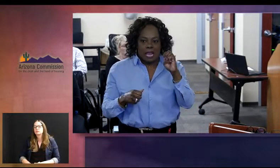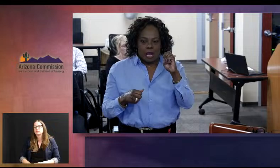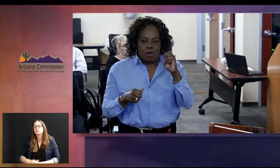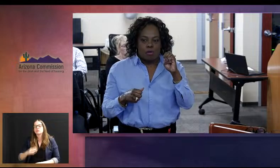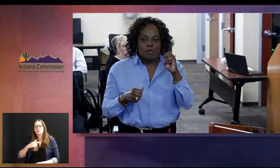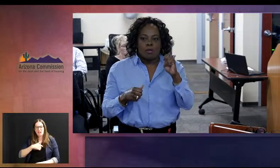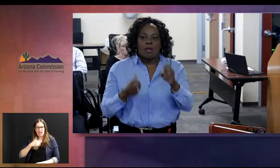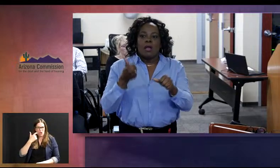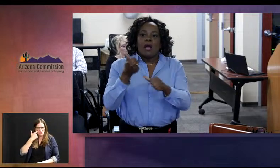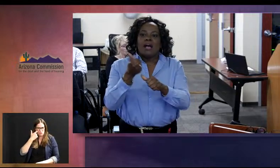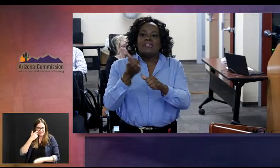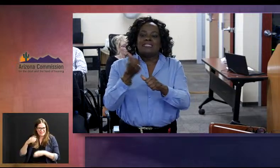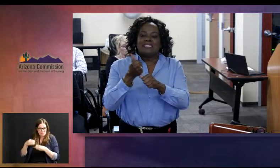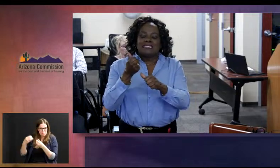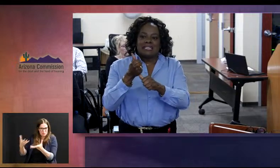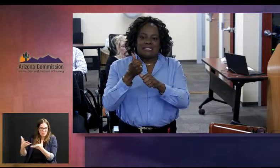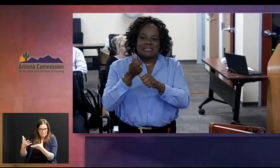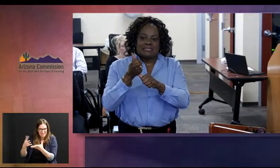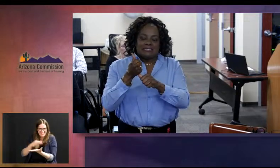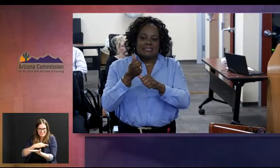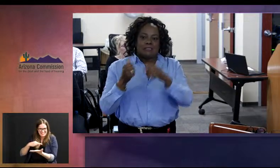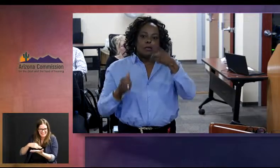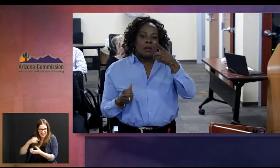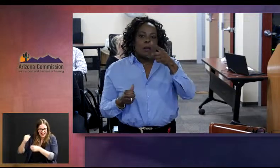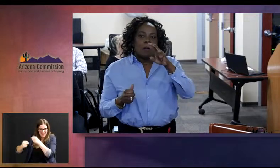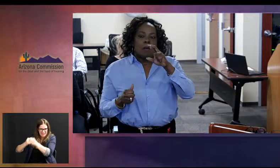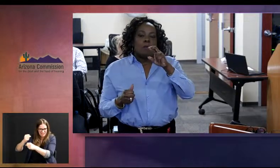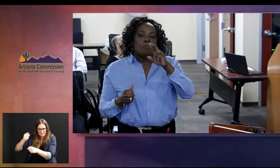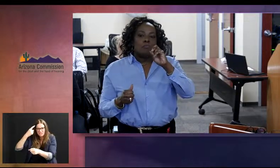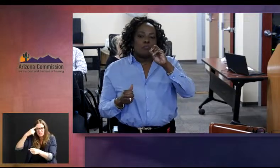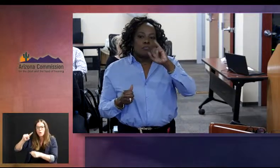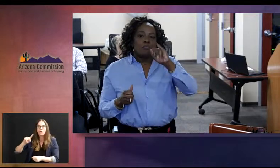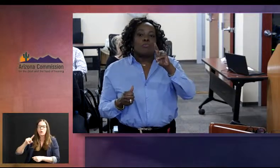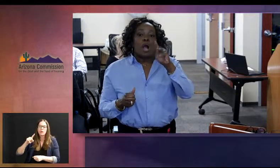is for the Hearing Healthcare Assistance